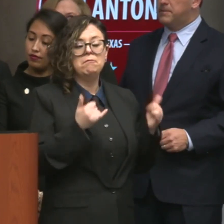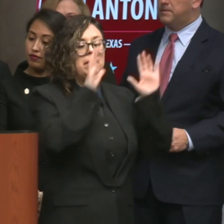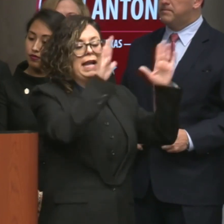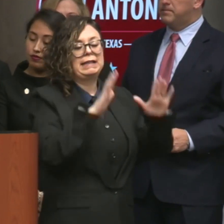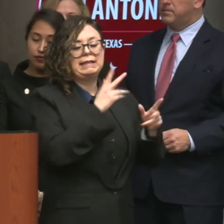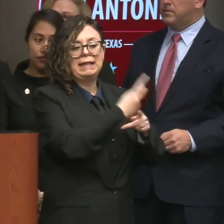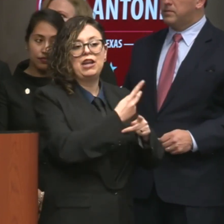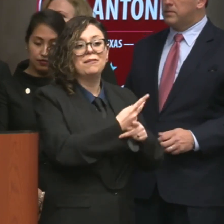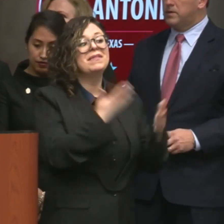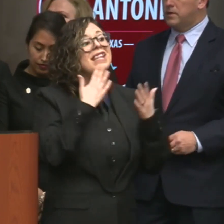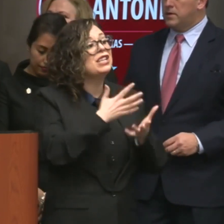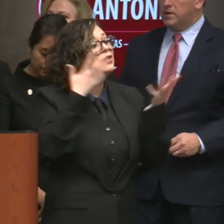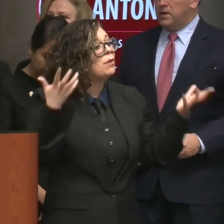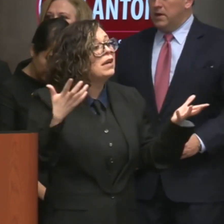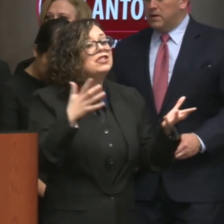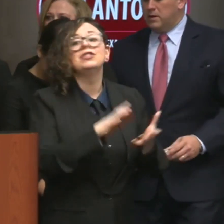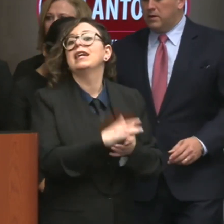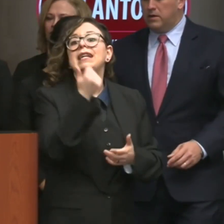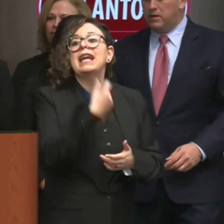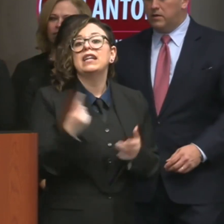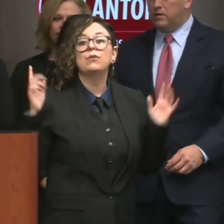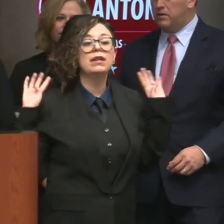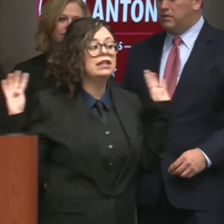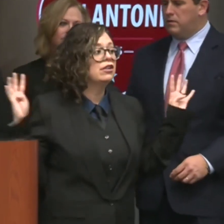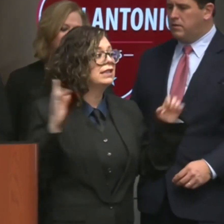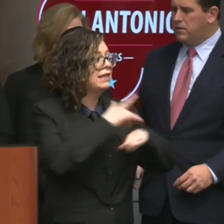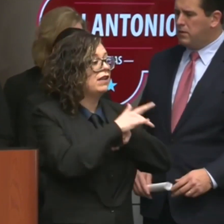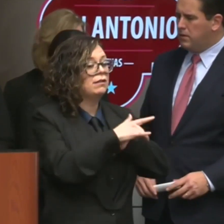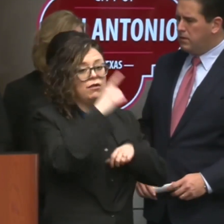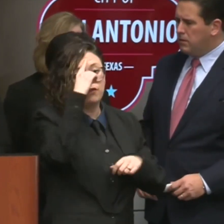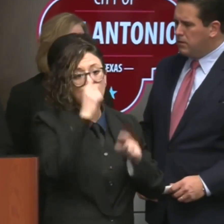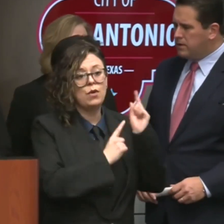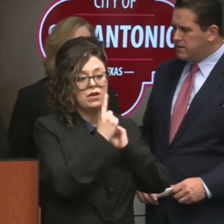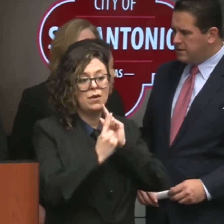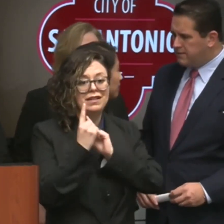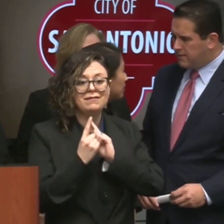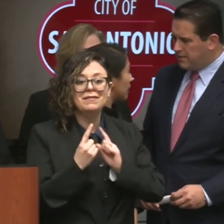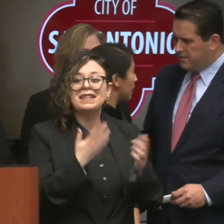Thank you all very much, and anyone up here is available for one-on-ones as well. Thank you all for coming.